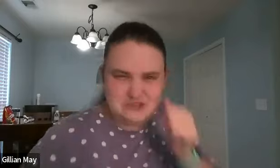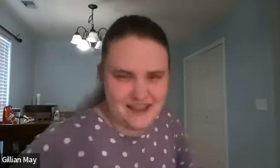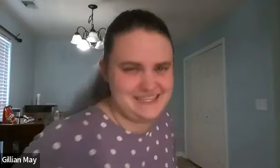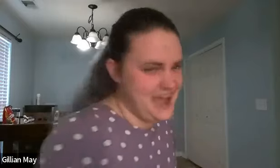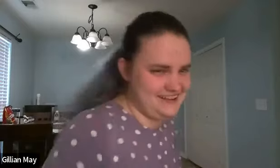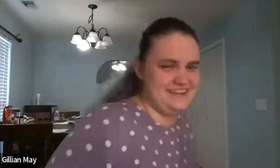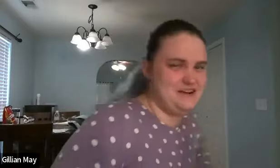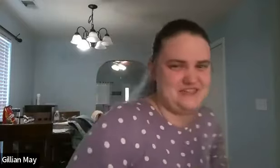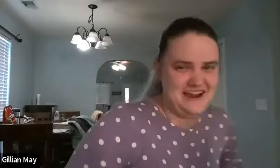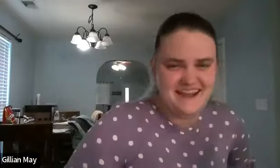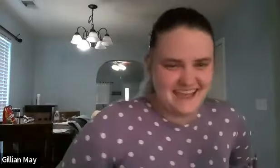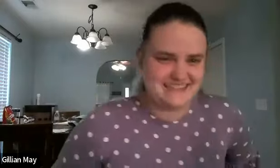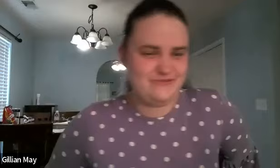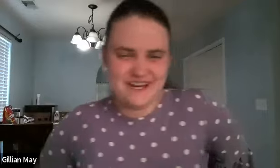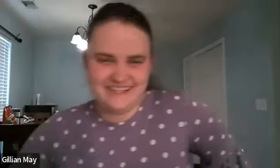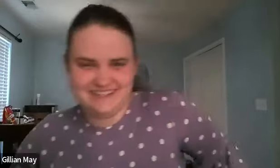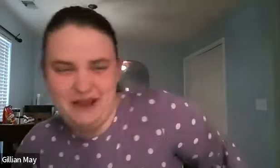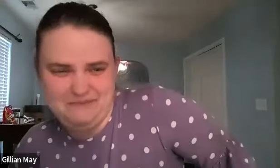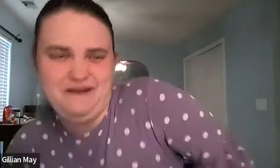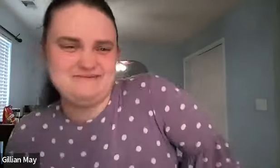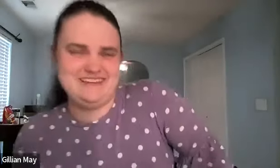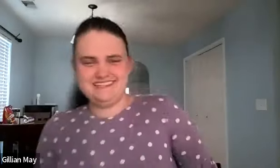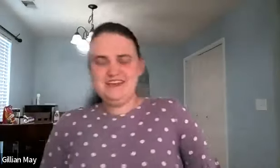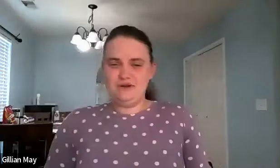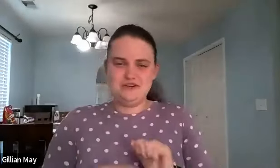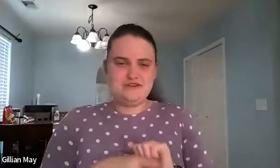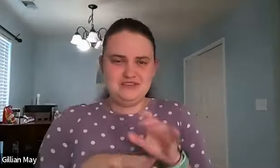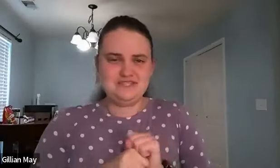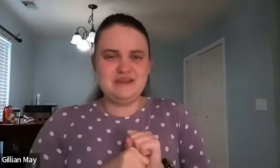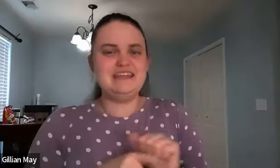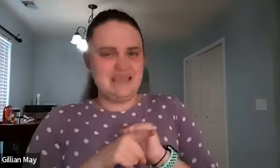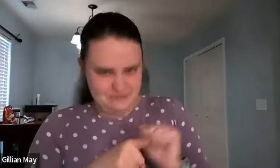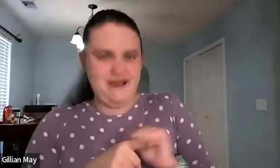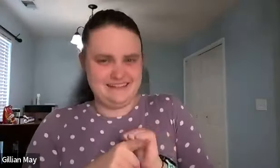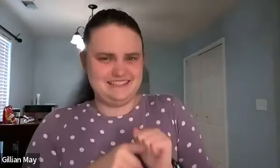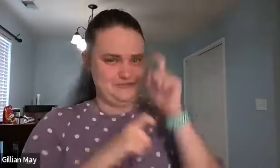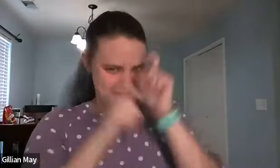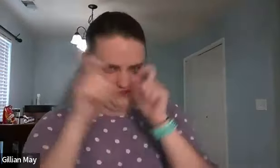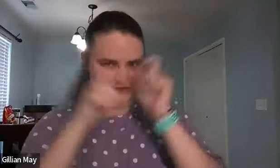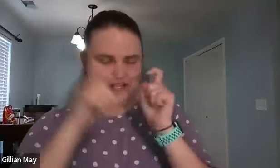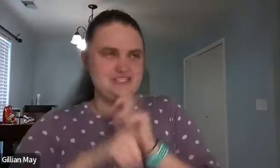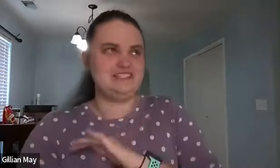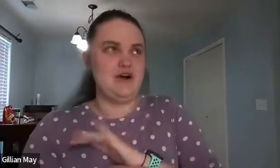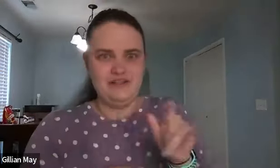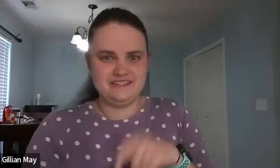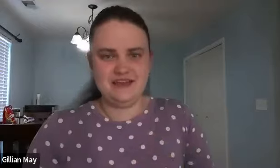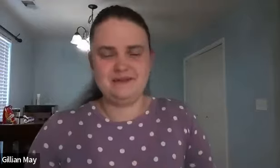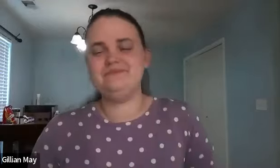guys cackling over there. It's funny to do, I promise. When you're not used to it, it's like practice your facial expressions all the time.